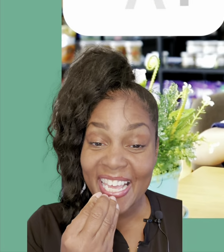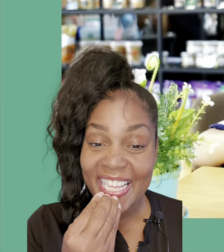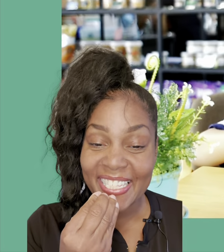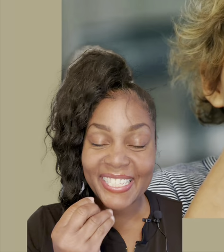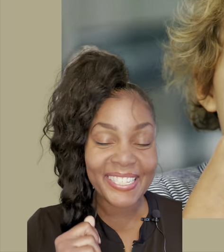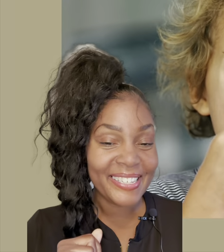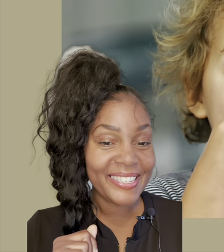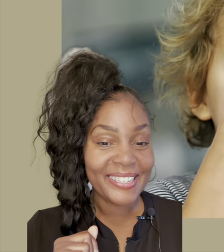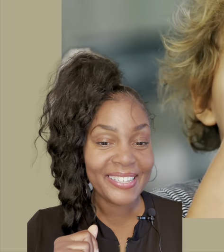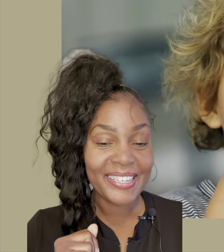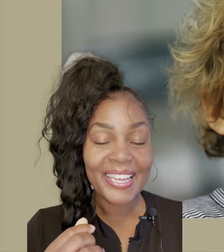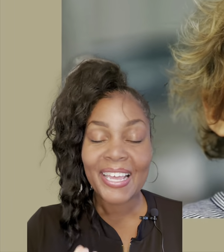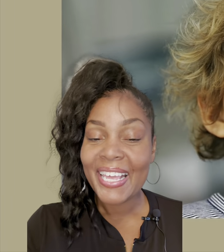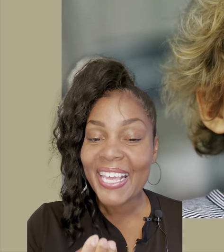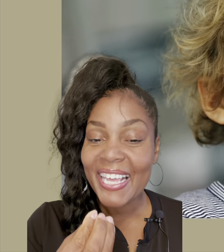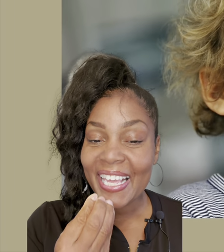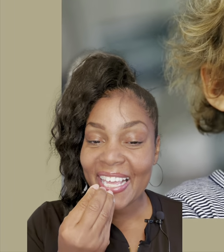eat,